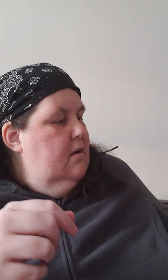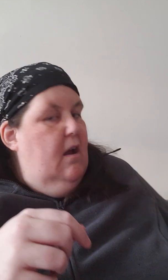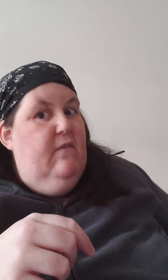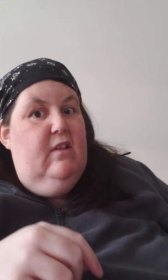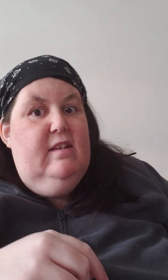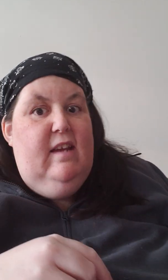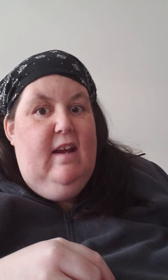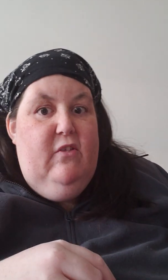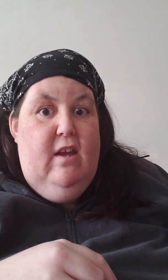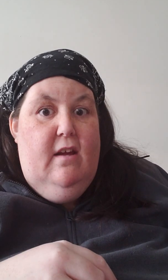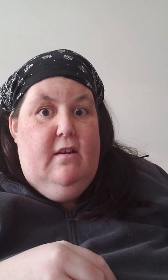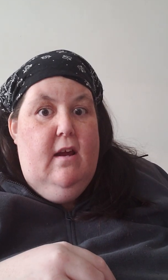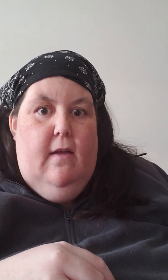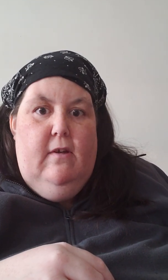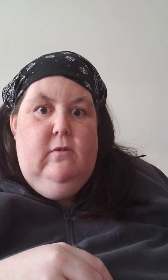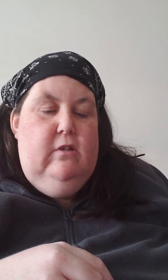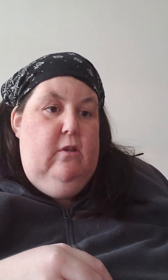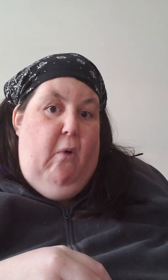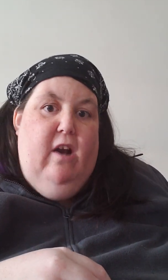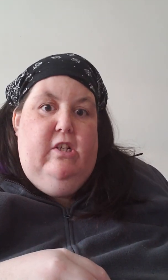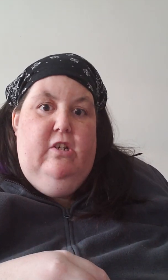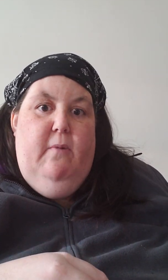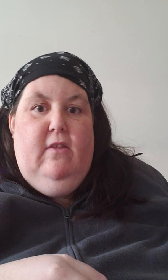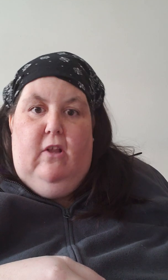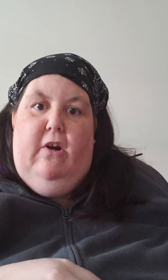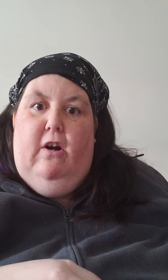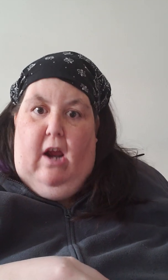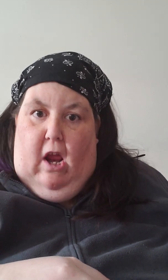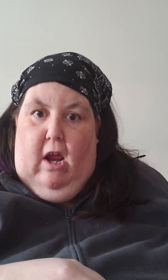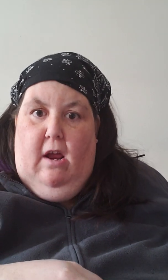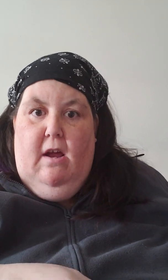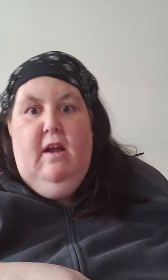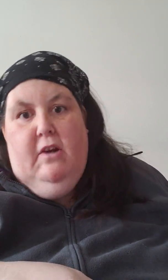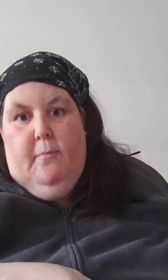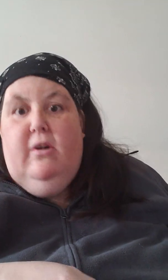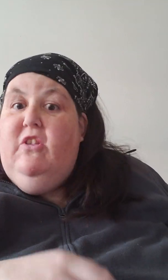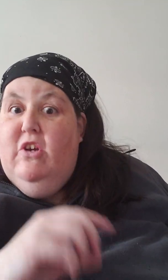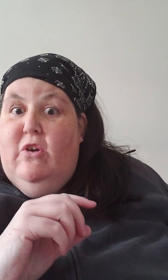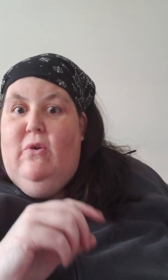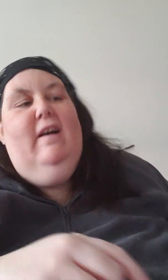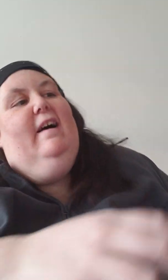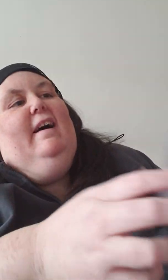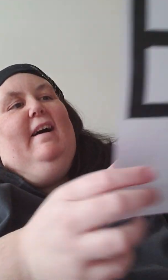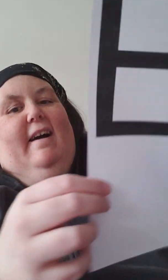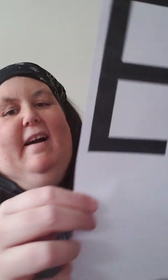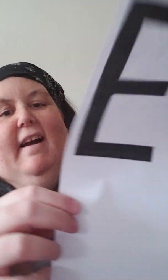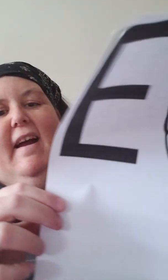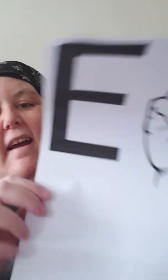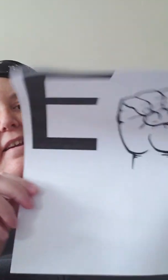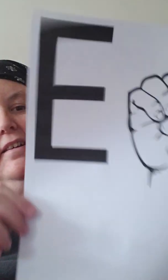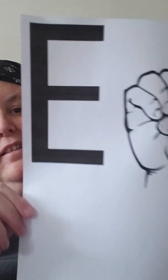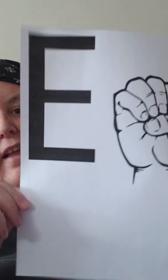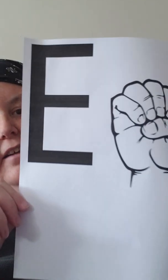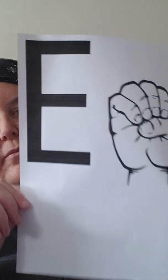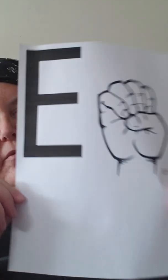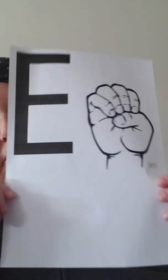I feel like saying at the end. And this was brought to you by the letter A and number 2. And here's the last one we'll